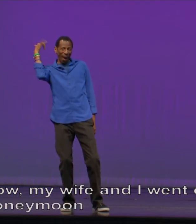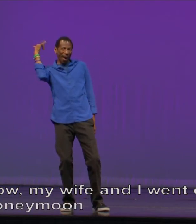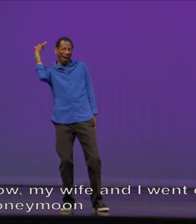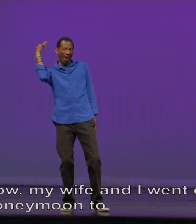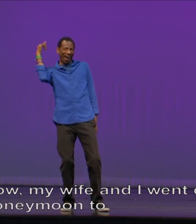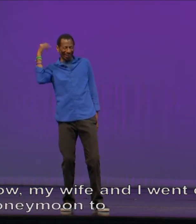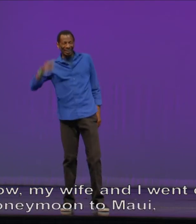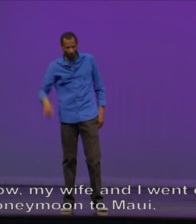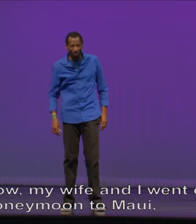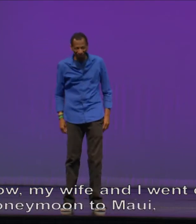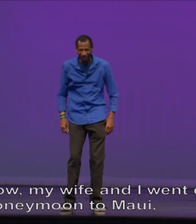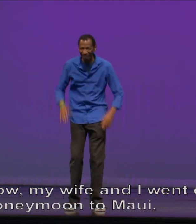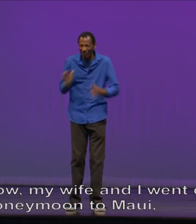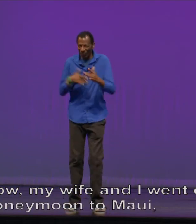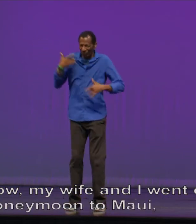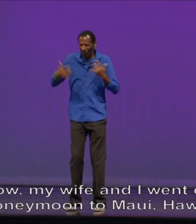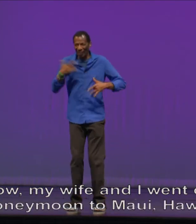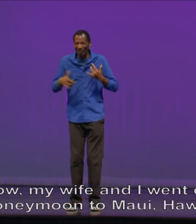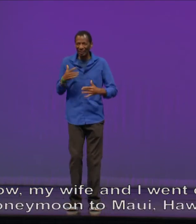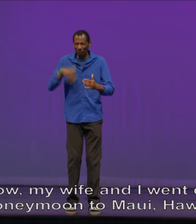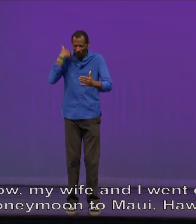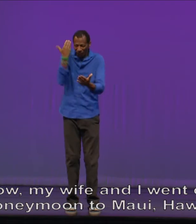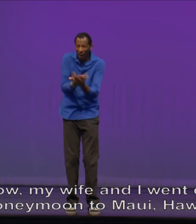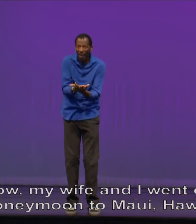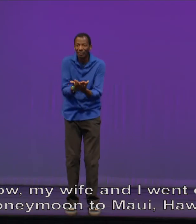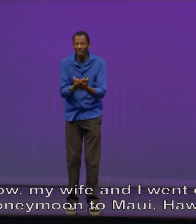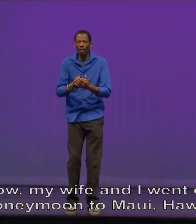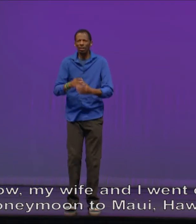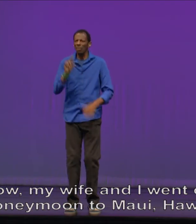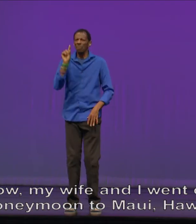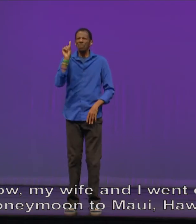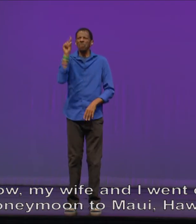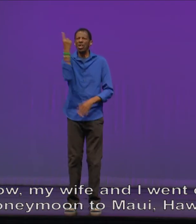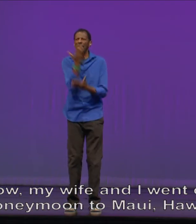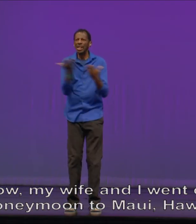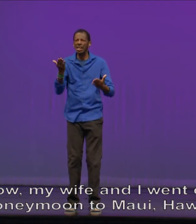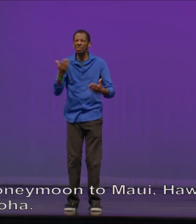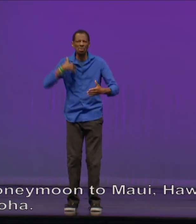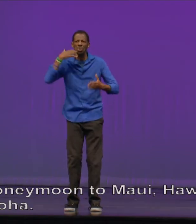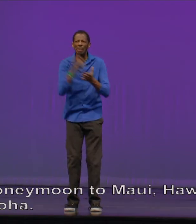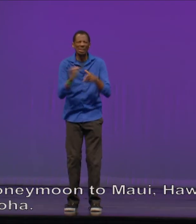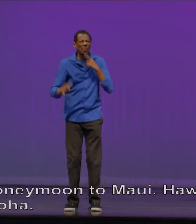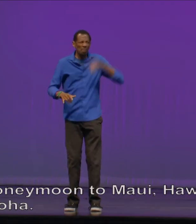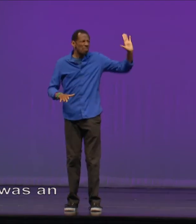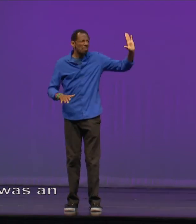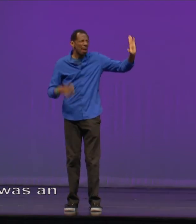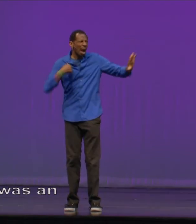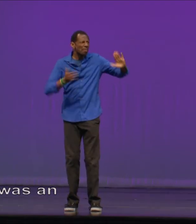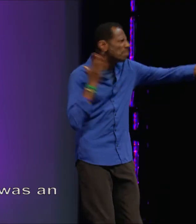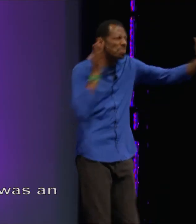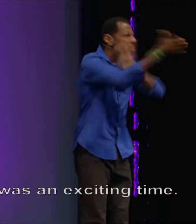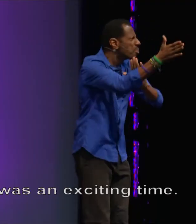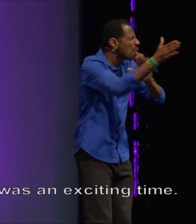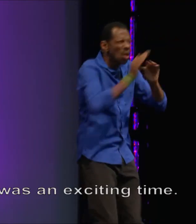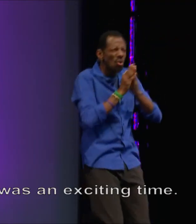Aloha, yeah. It was an exciting time. When we got there, the first thing my wife said was, I am